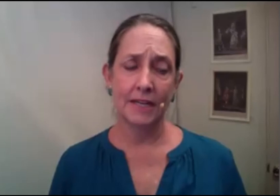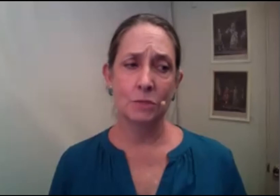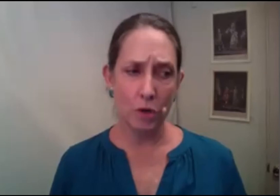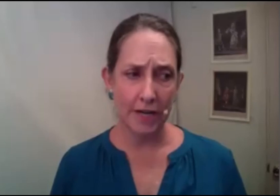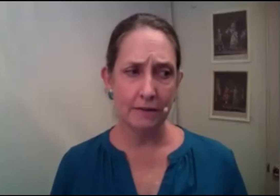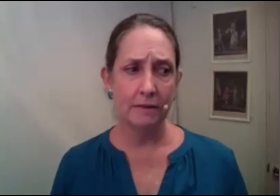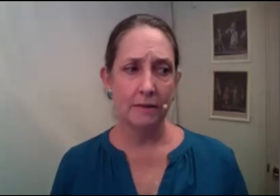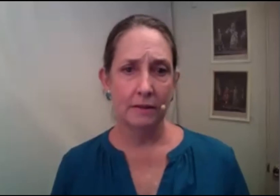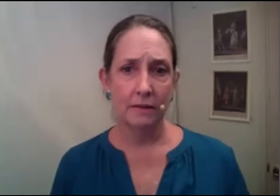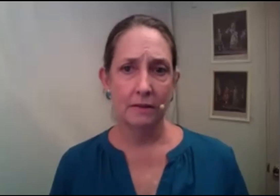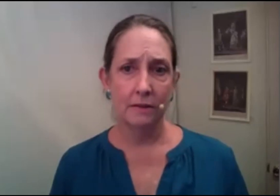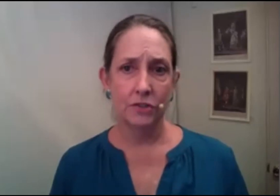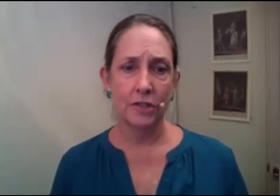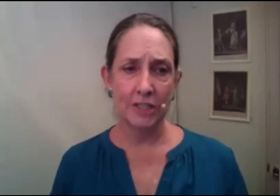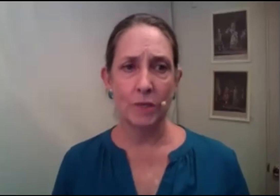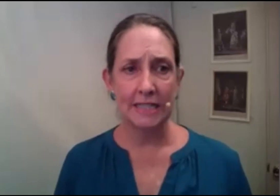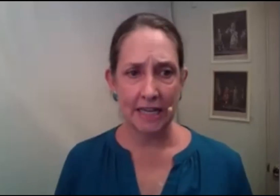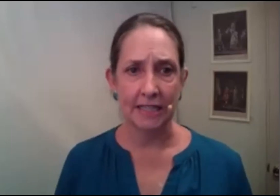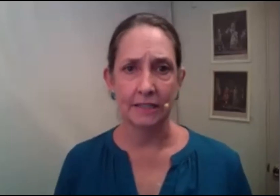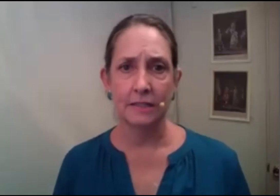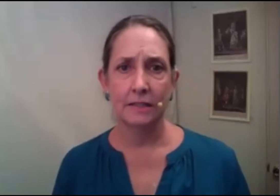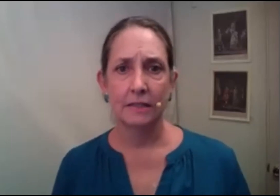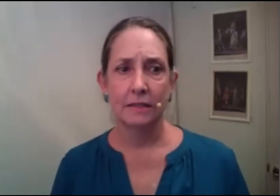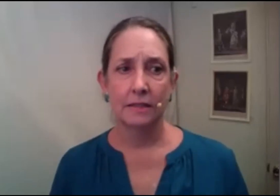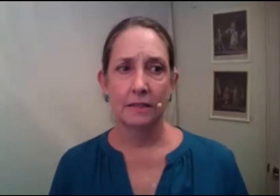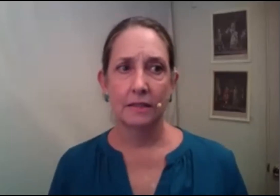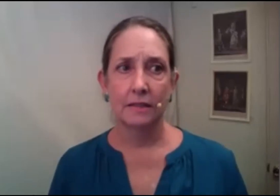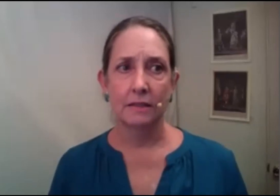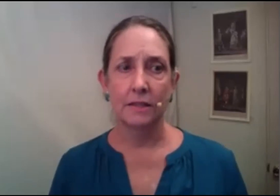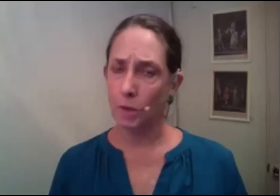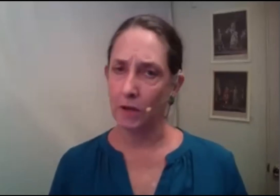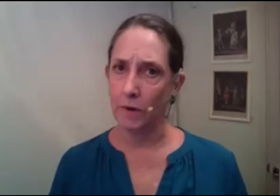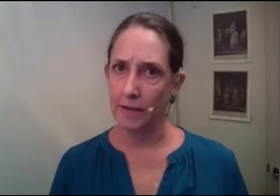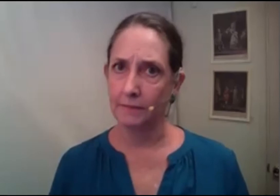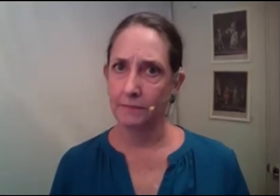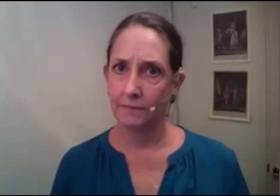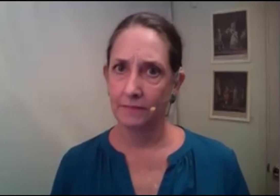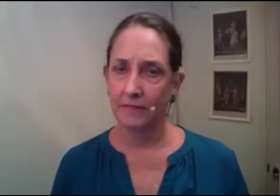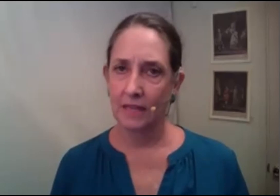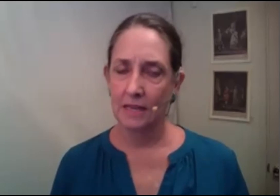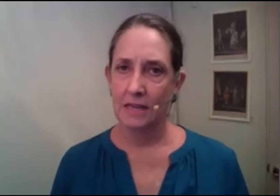the next morning, July 22nd, the doorbell rang.